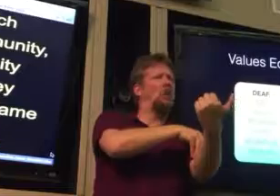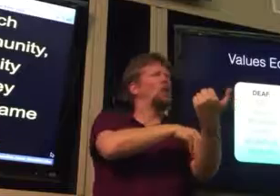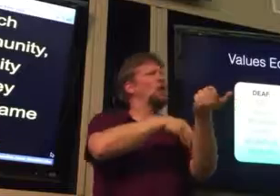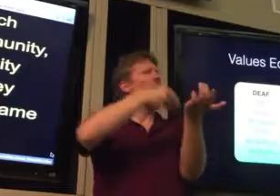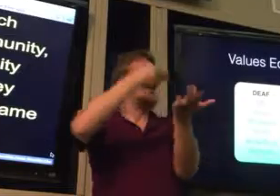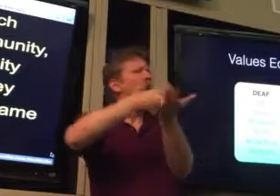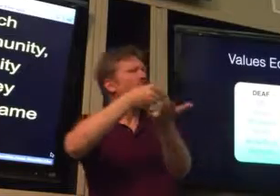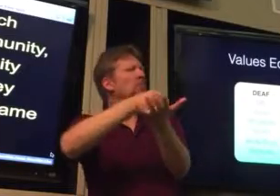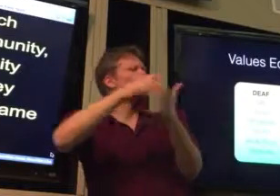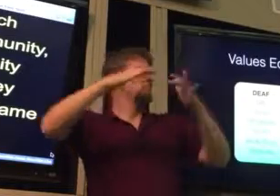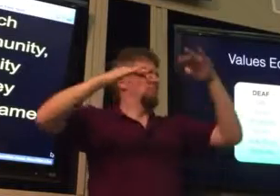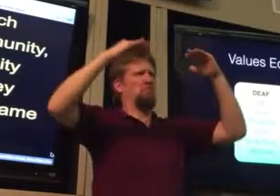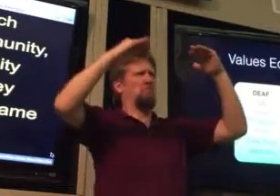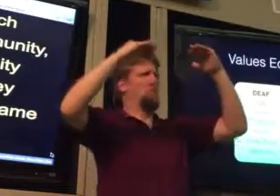forth.